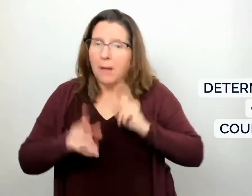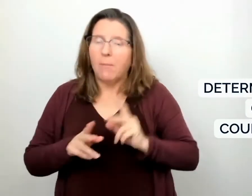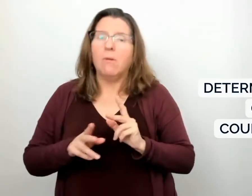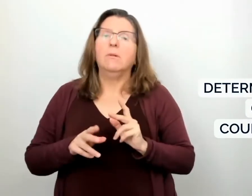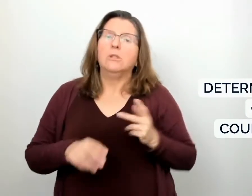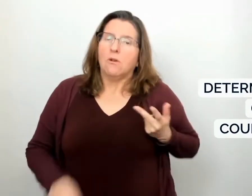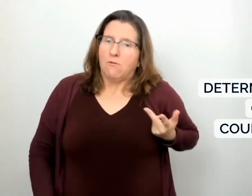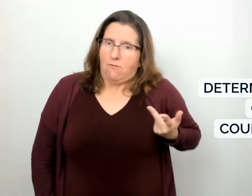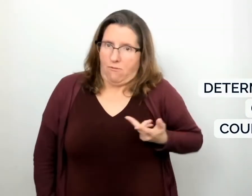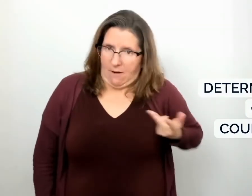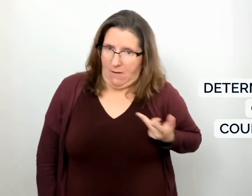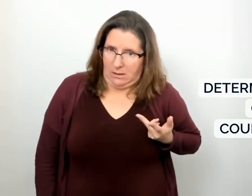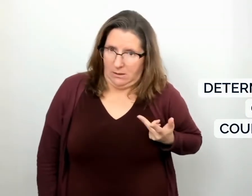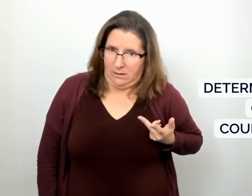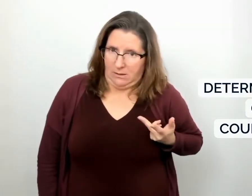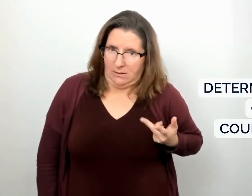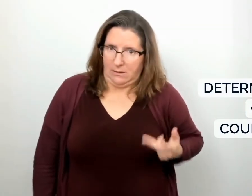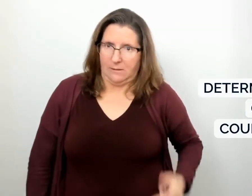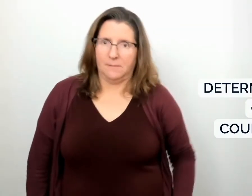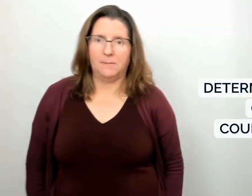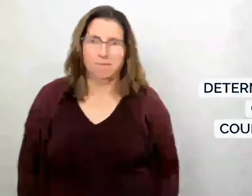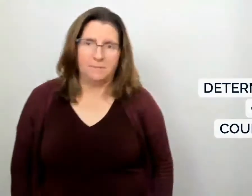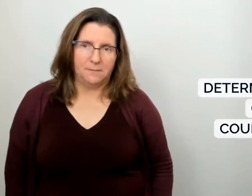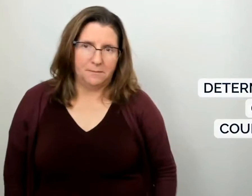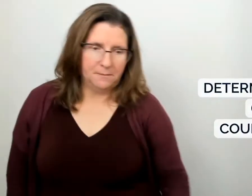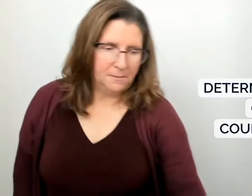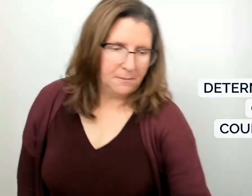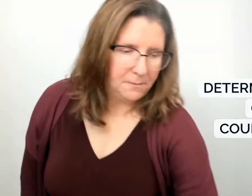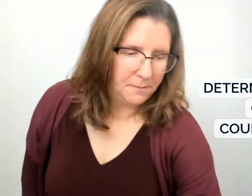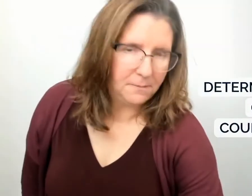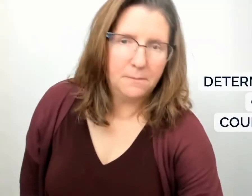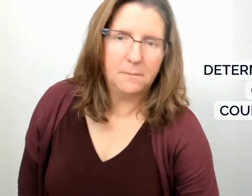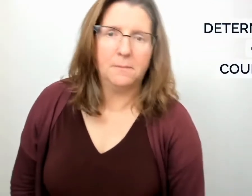party. The decision makers are me and the 2 teaching assistants.